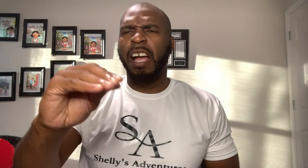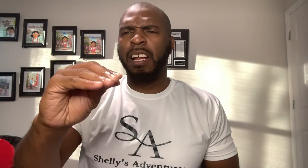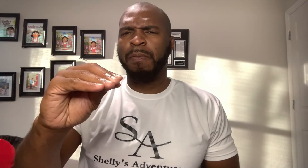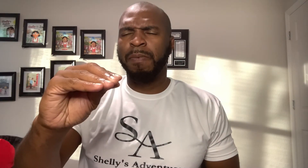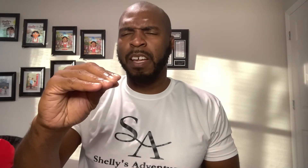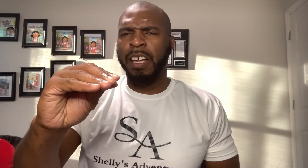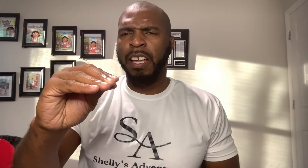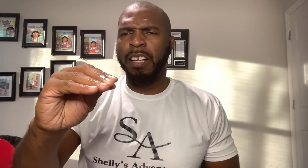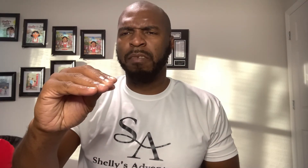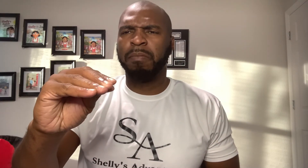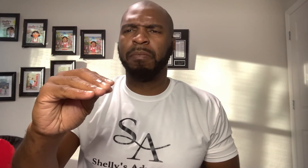elephant,